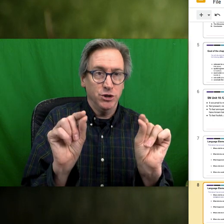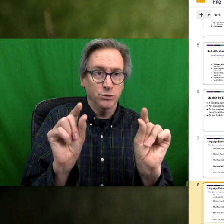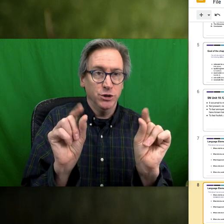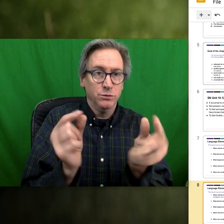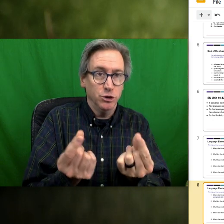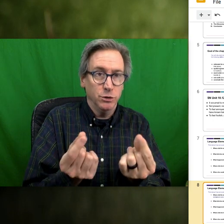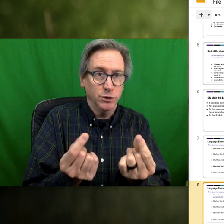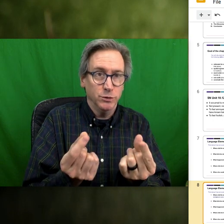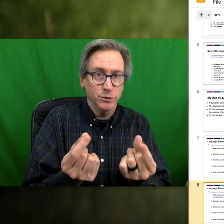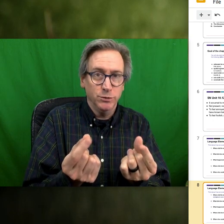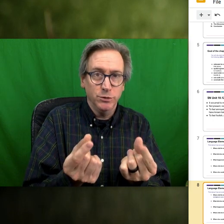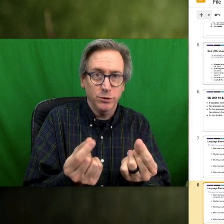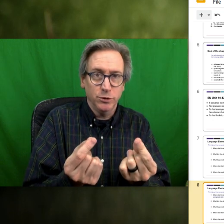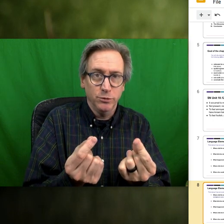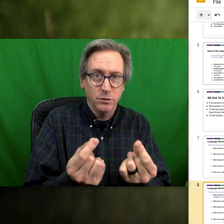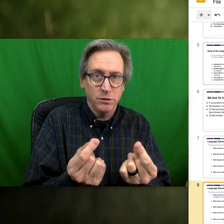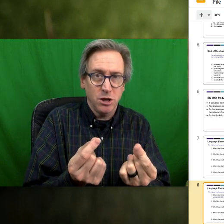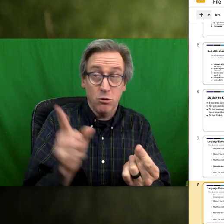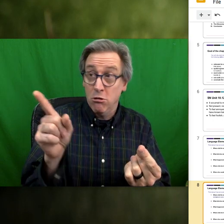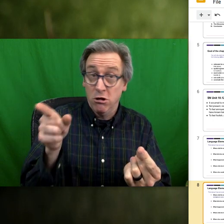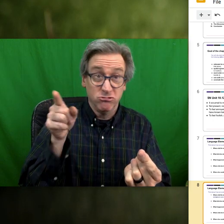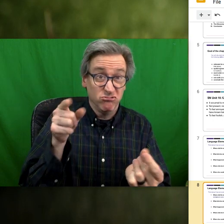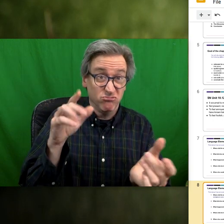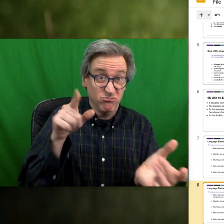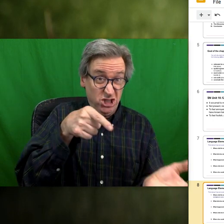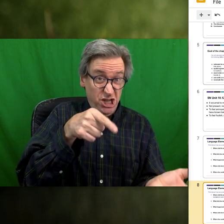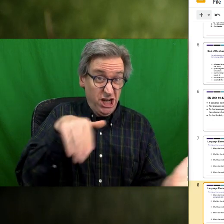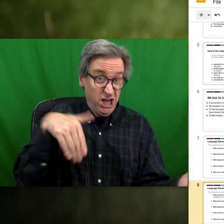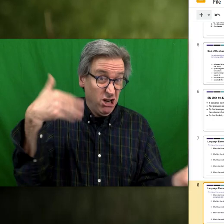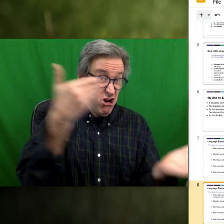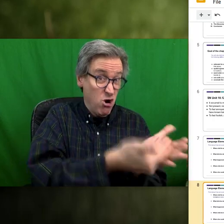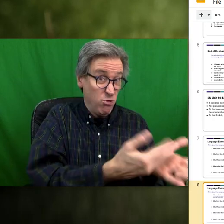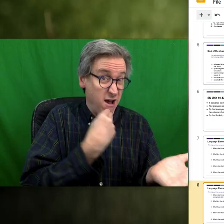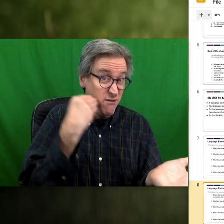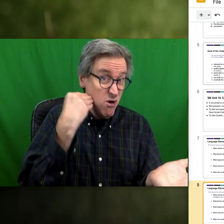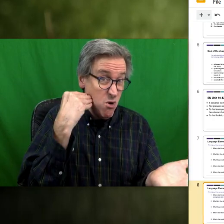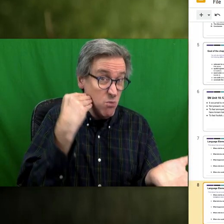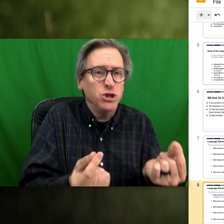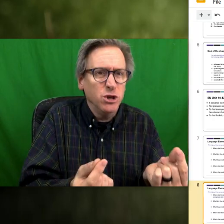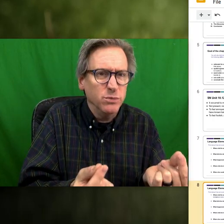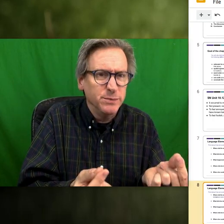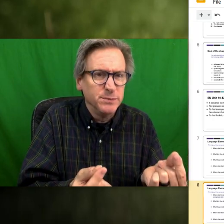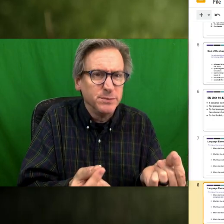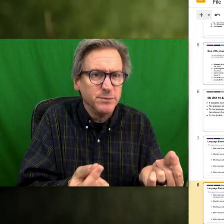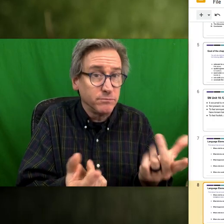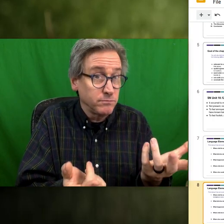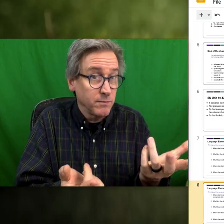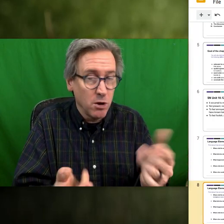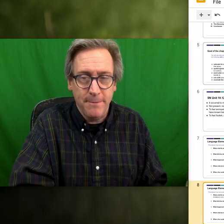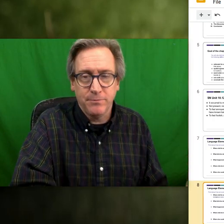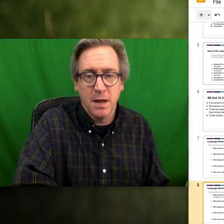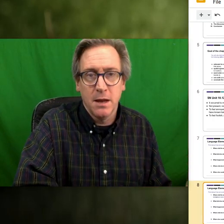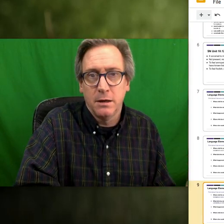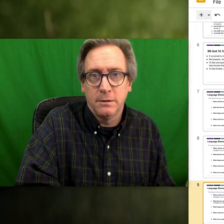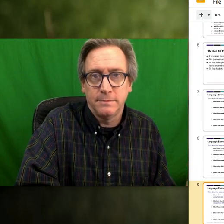Right? Do. So she arrived home, what'd she do?